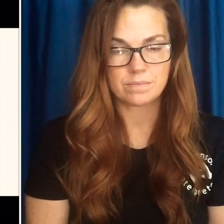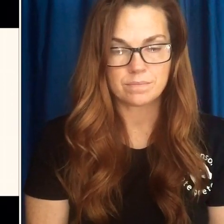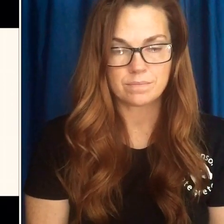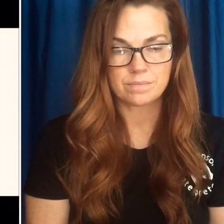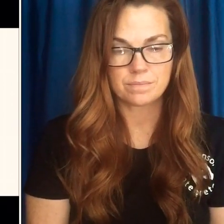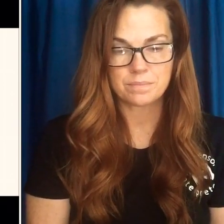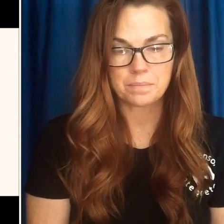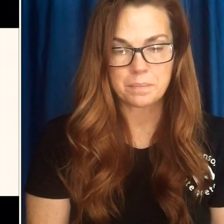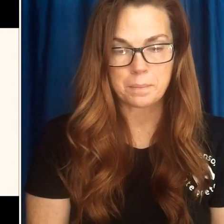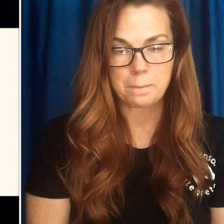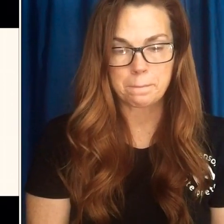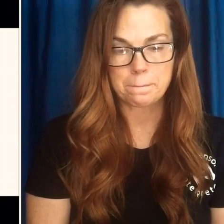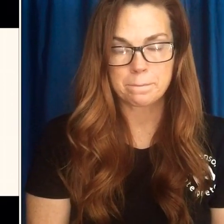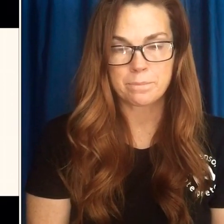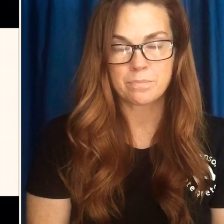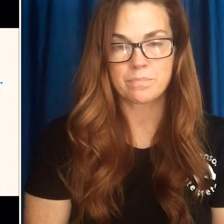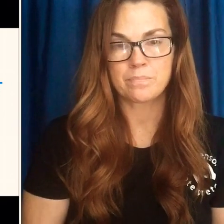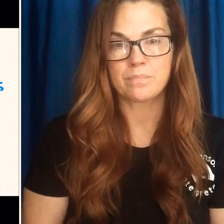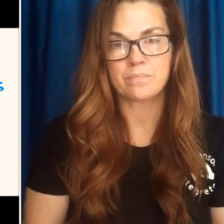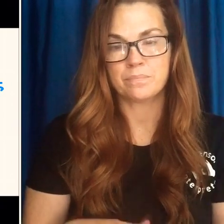hundredths,